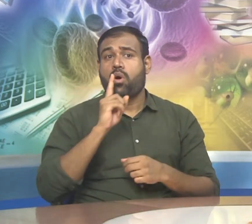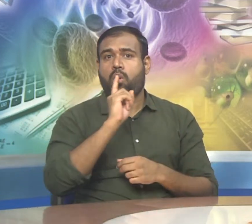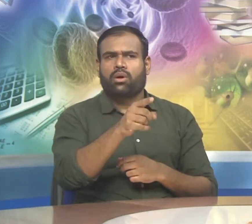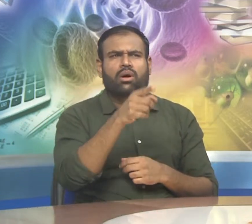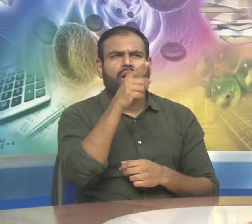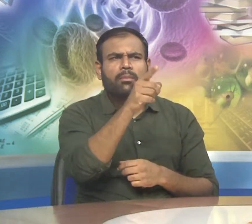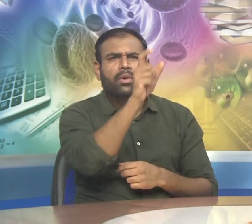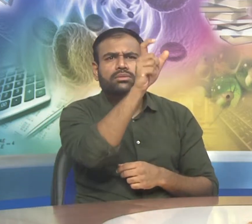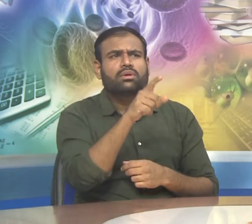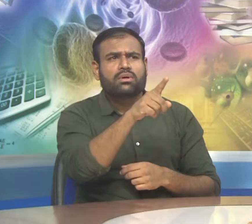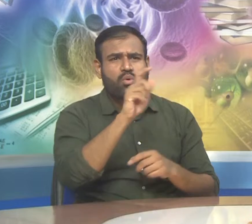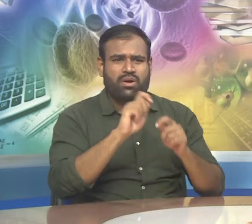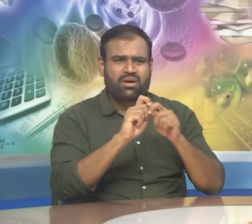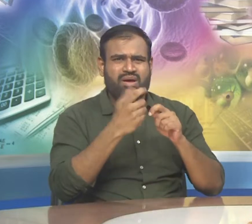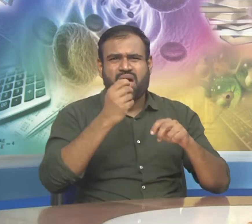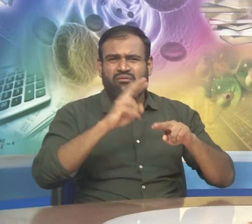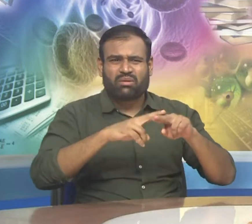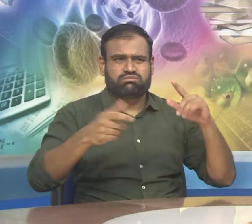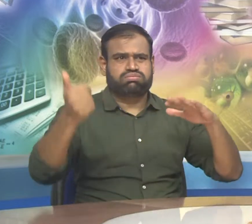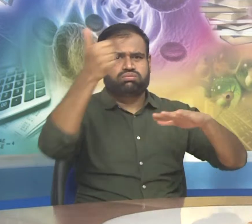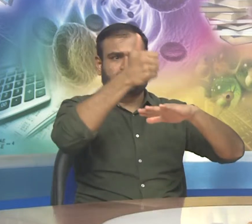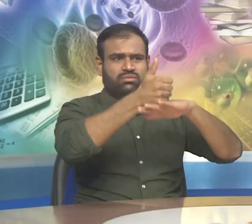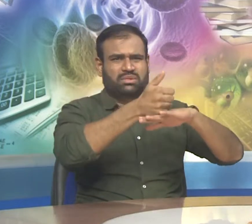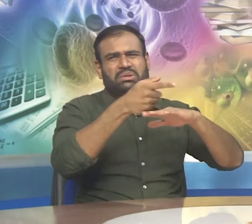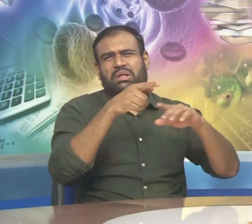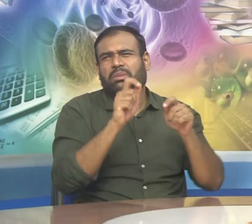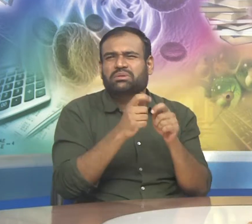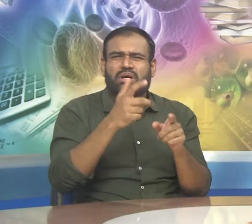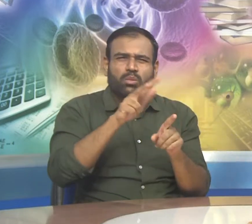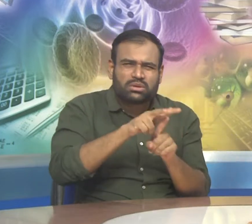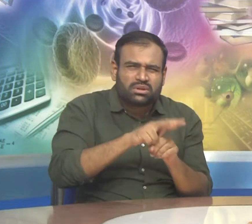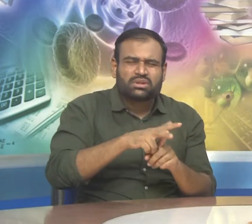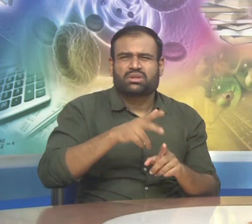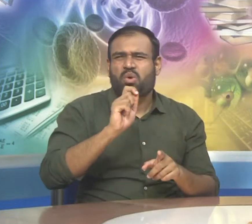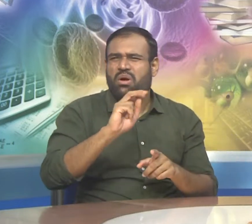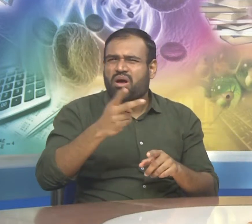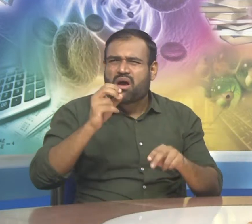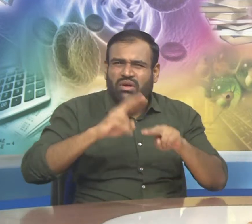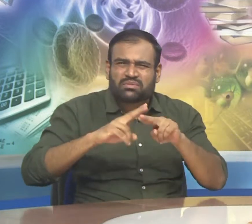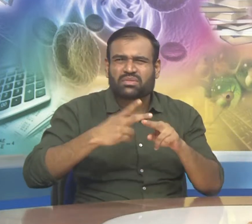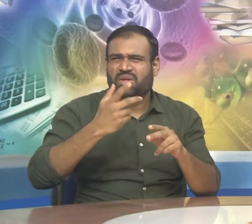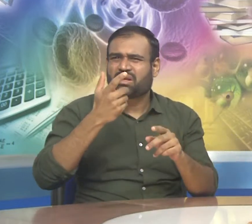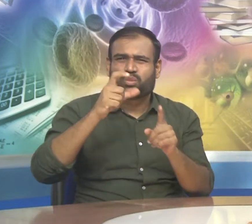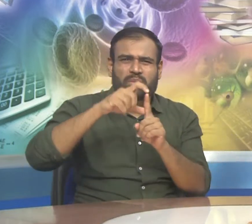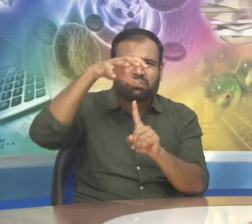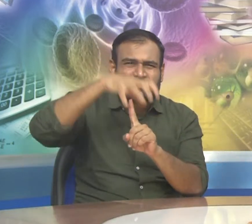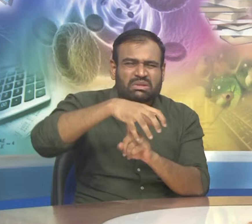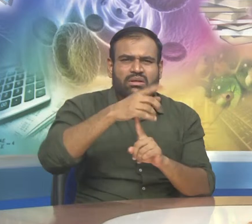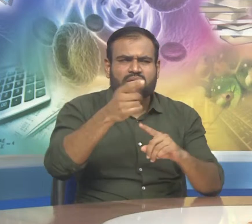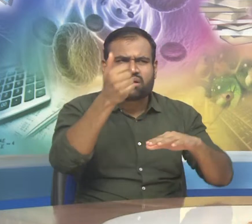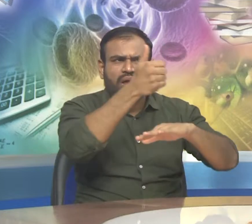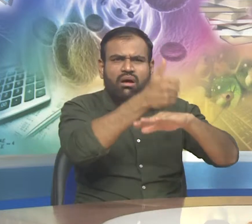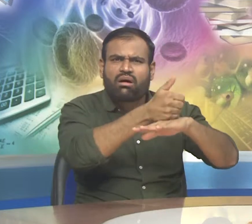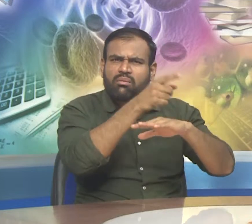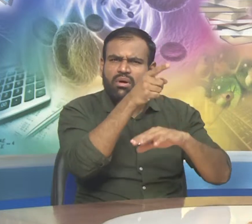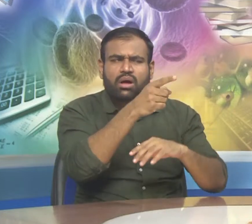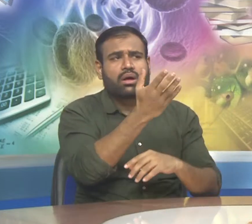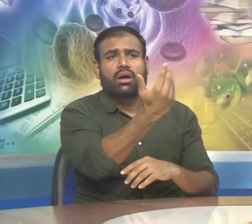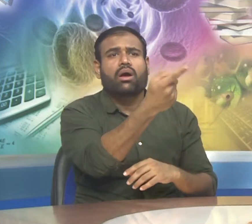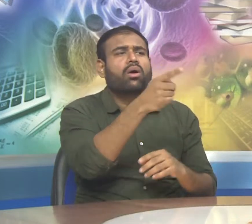not entitled. The writ requires the concerned person to explain to the court by